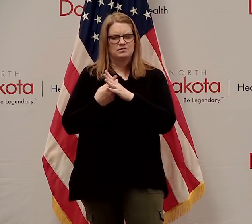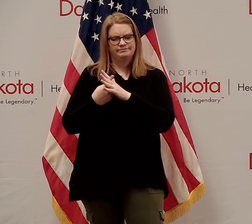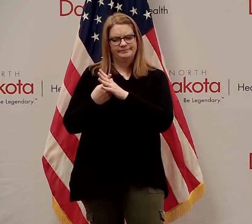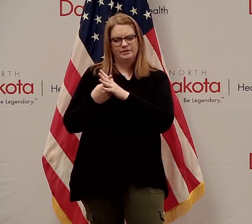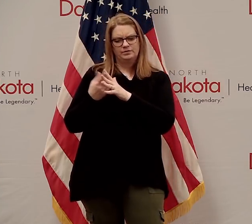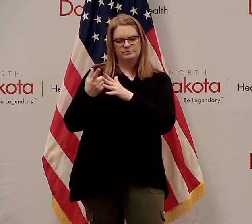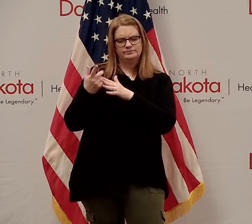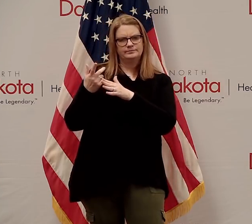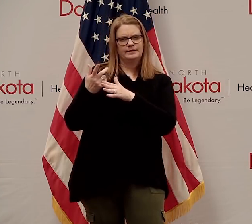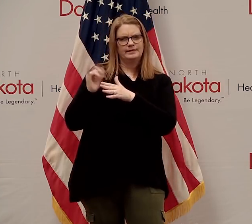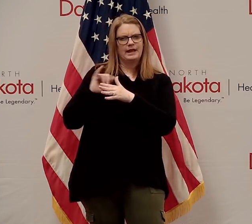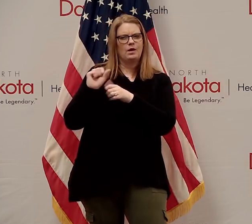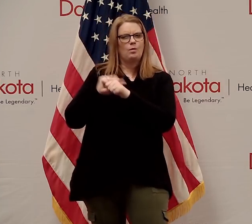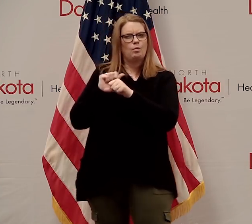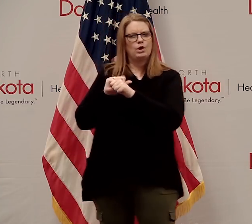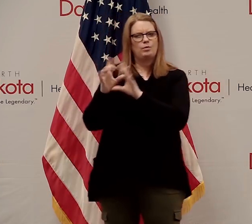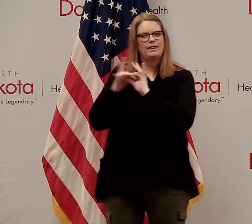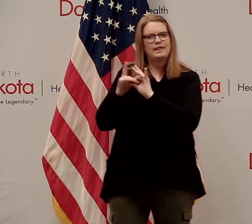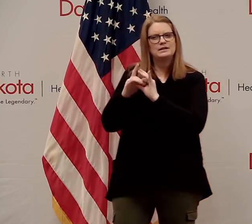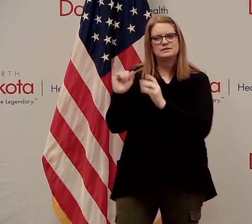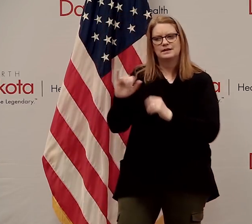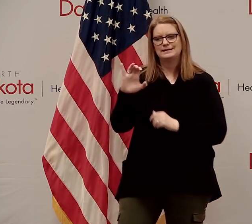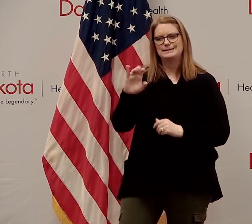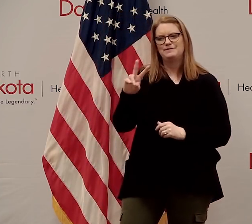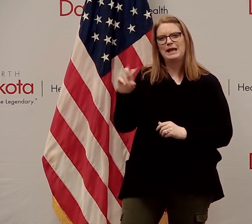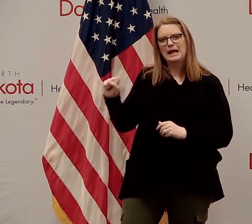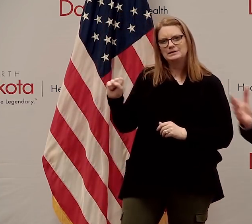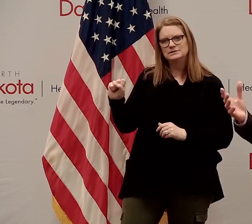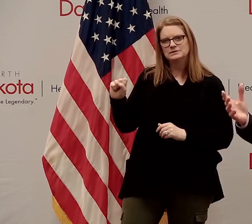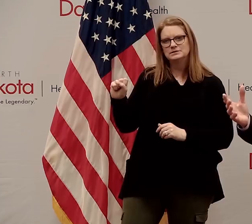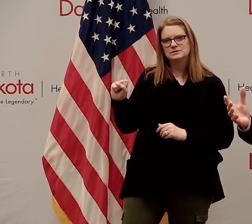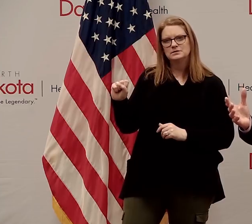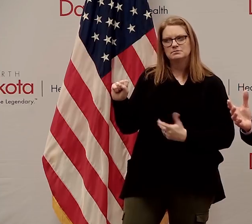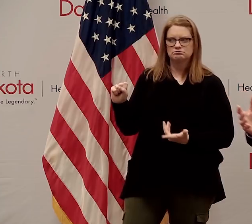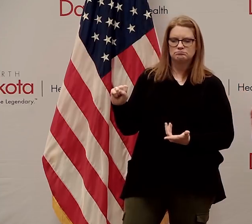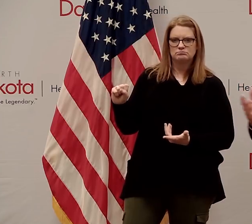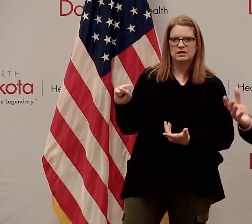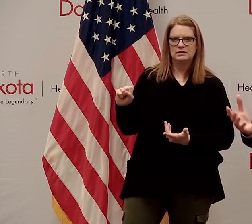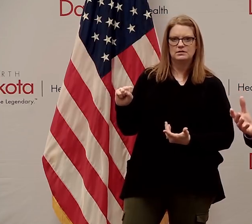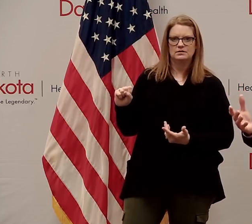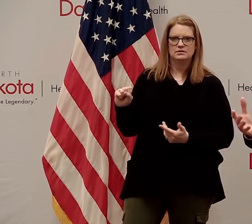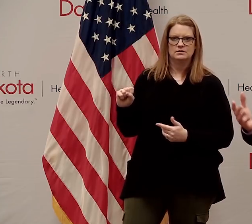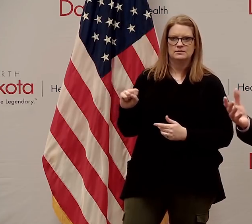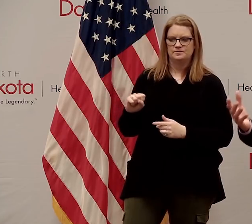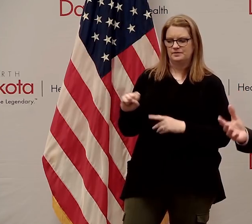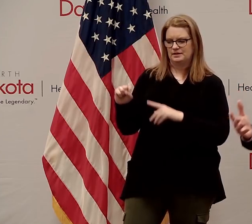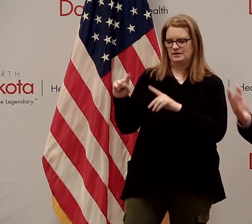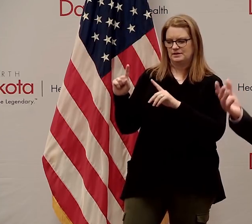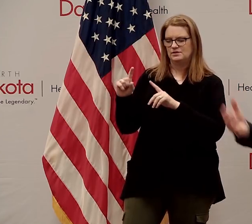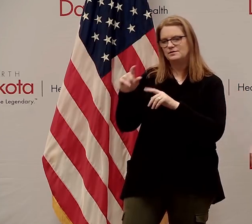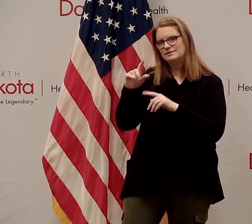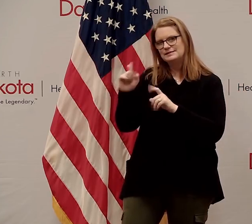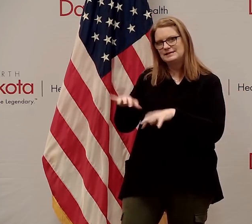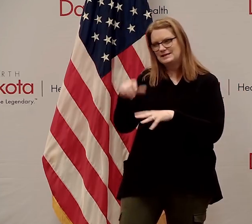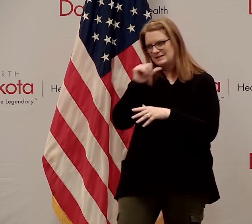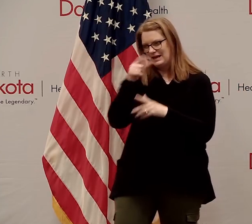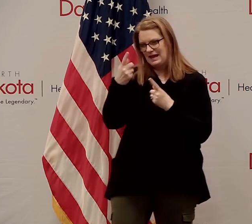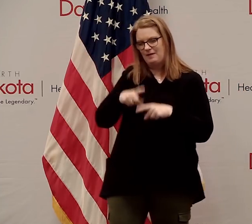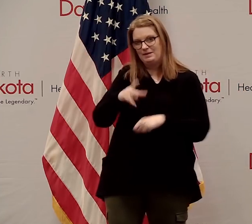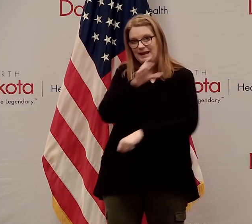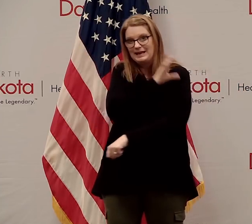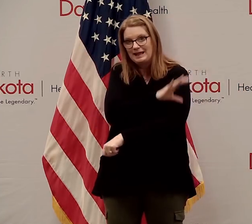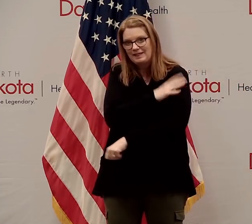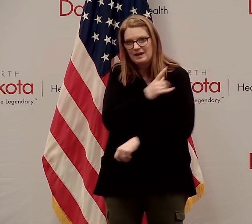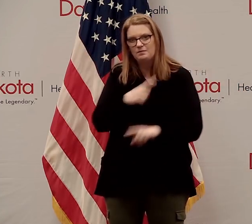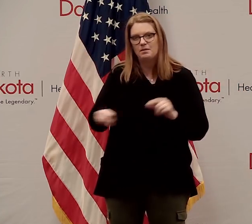with companies like CVS, where testing is not happening at clinics, but it might be happening. You might